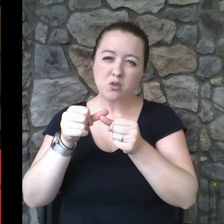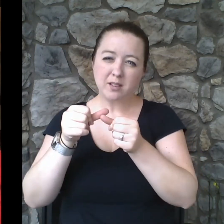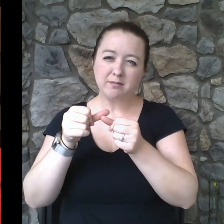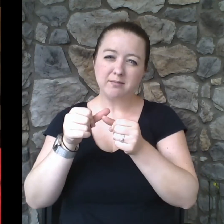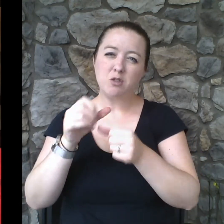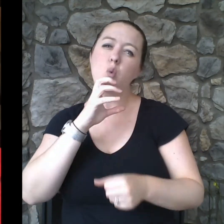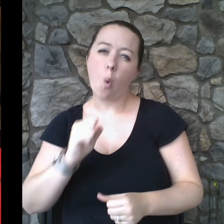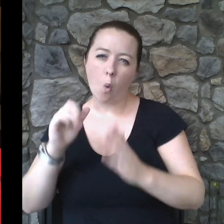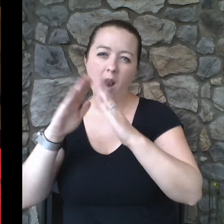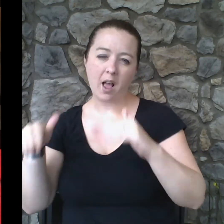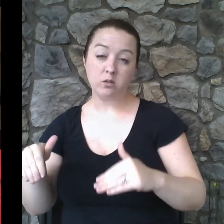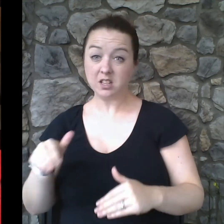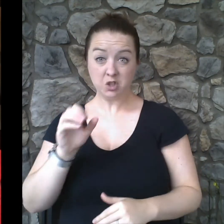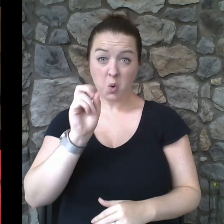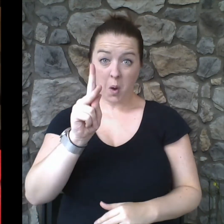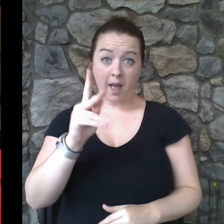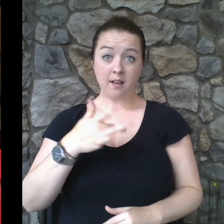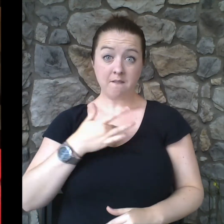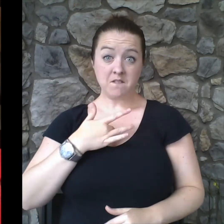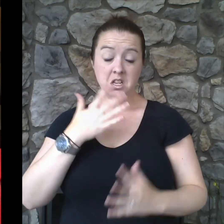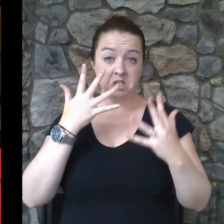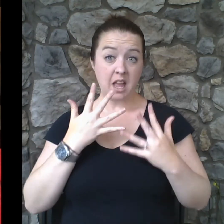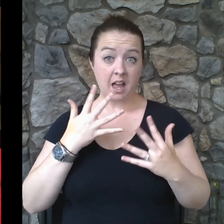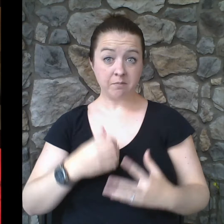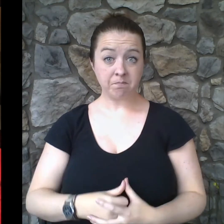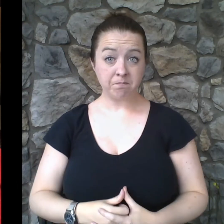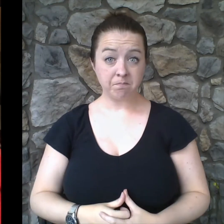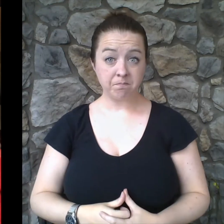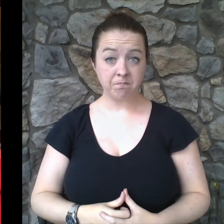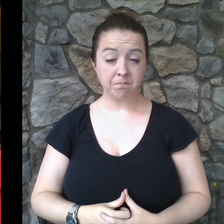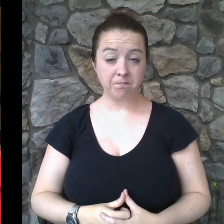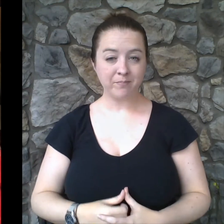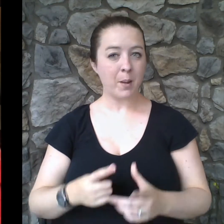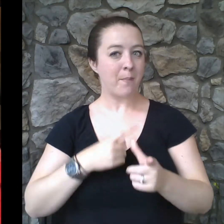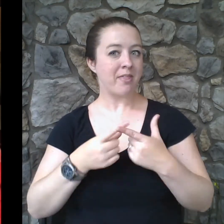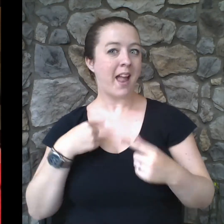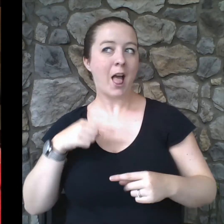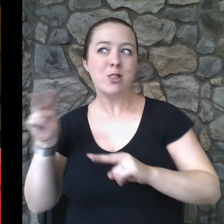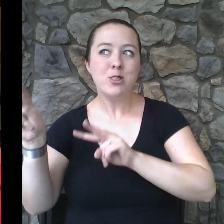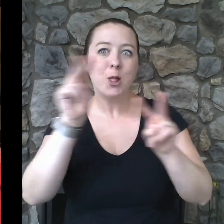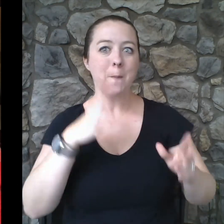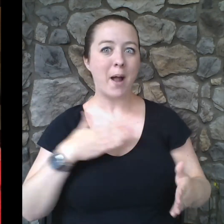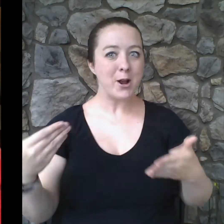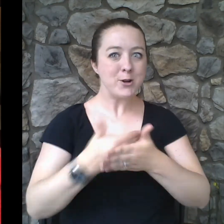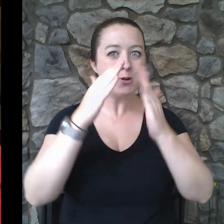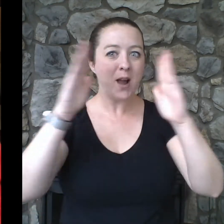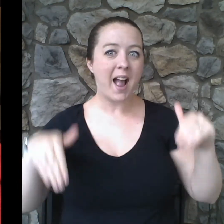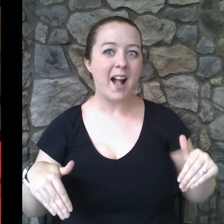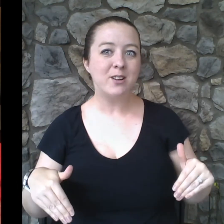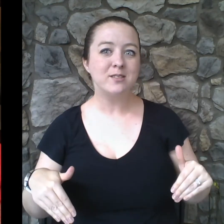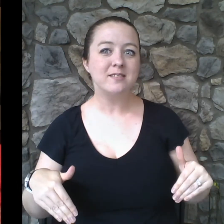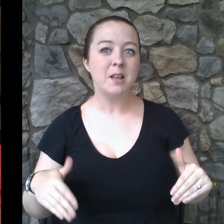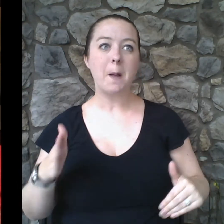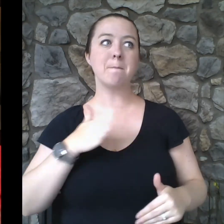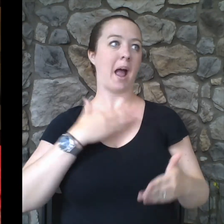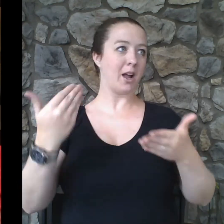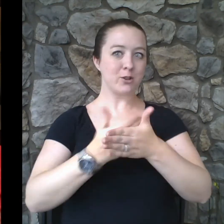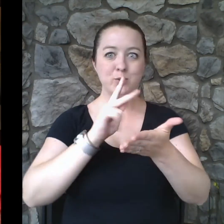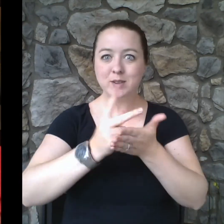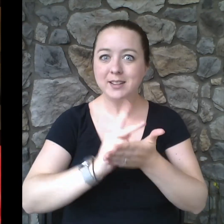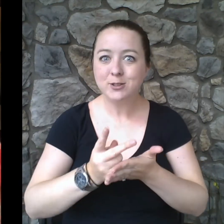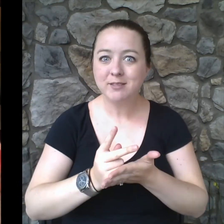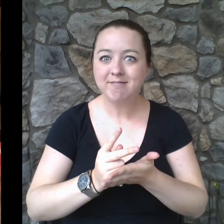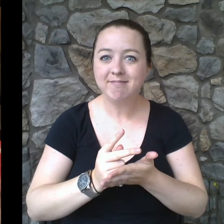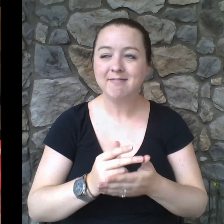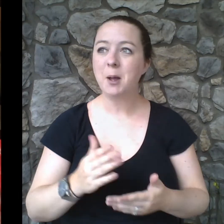house. And that's okay to be sad. But then I look around at my new house and my new kitchen